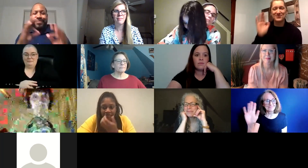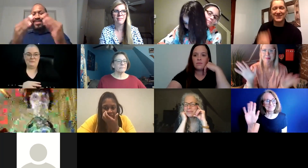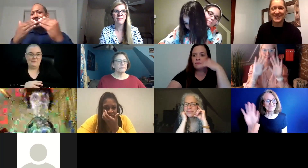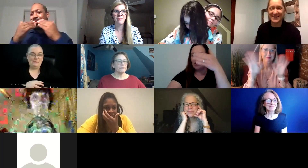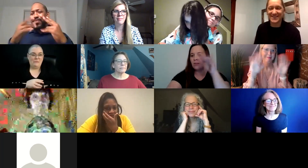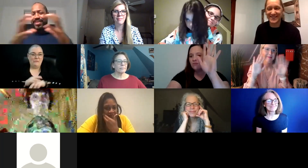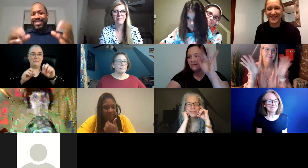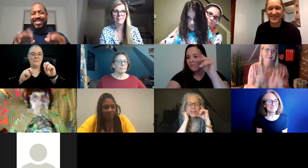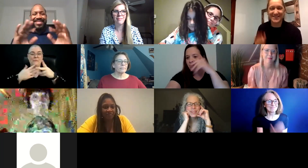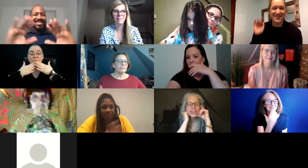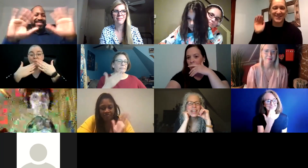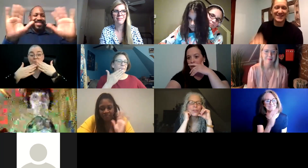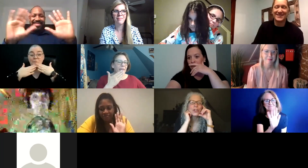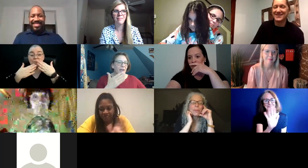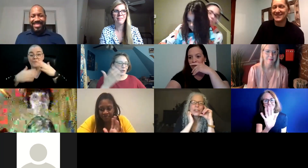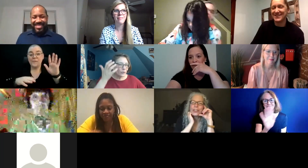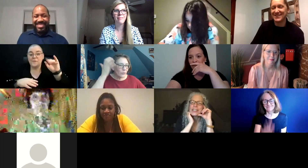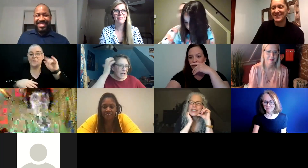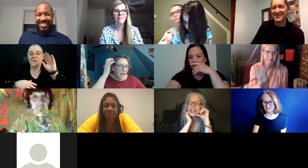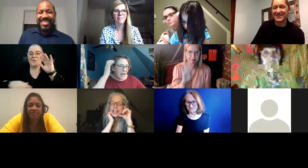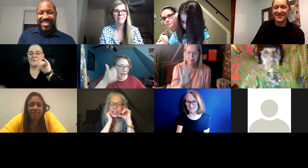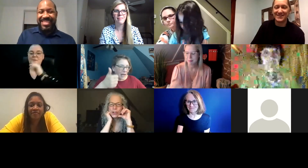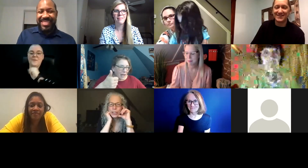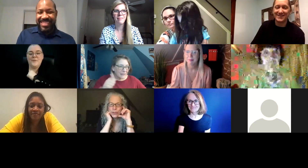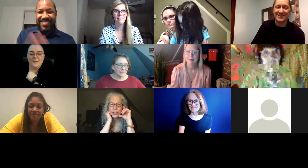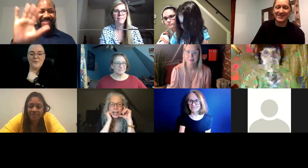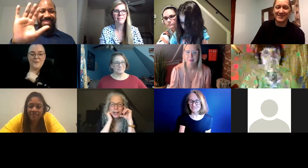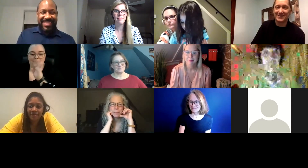night. Thank you so much, Ernest is saying. Thanks so much for your time.